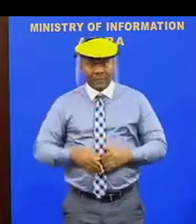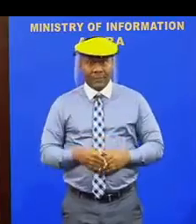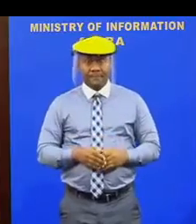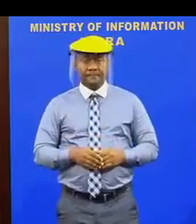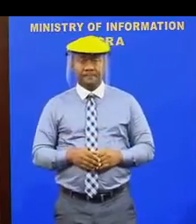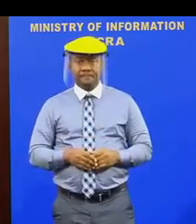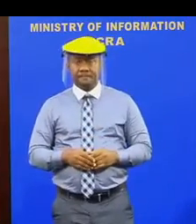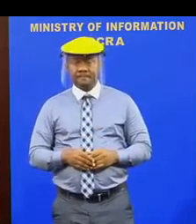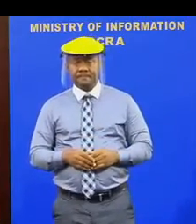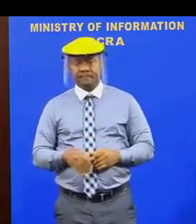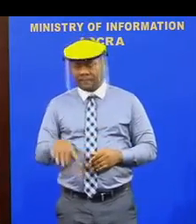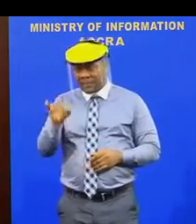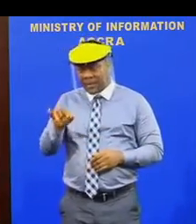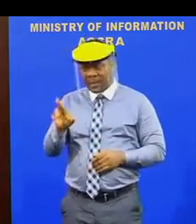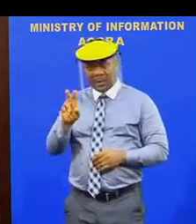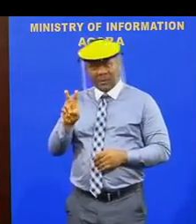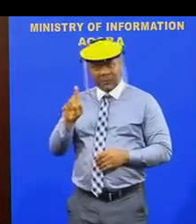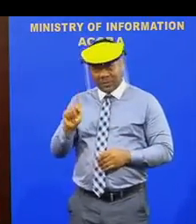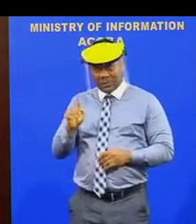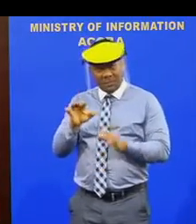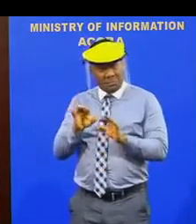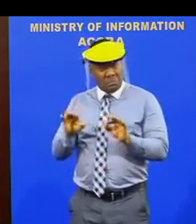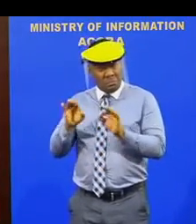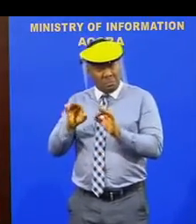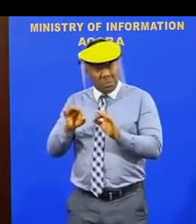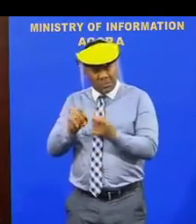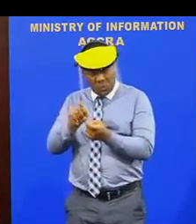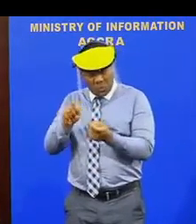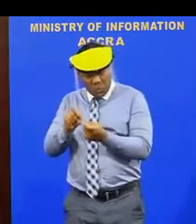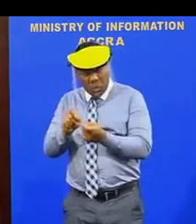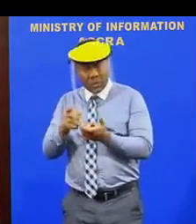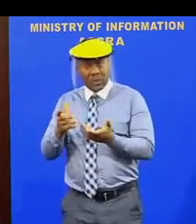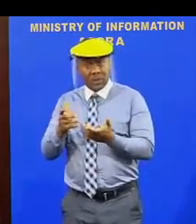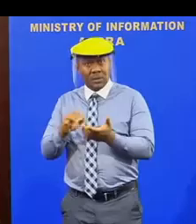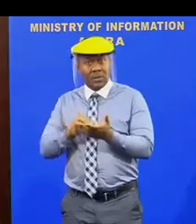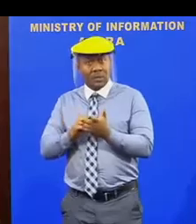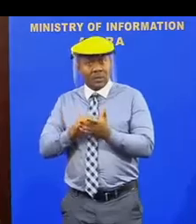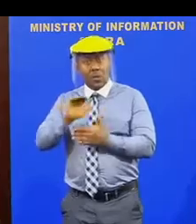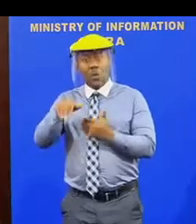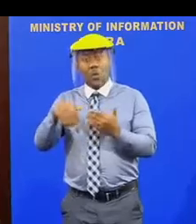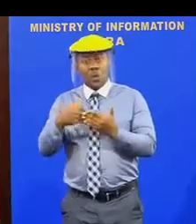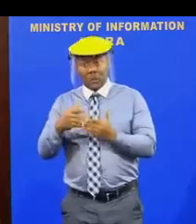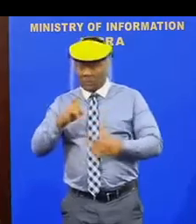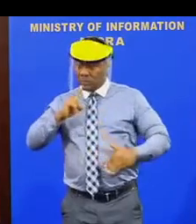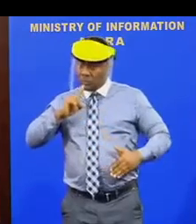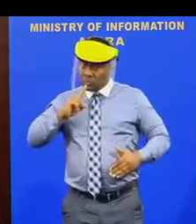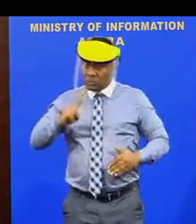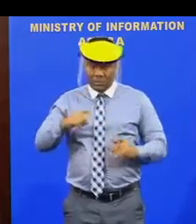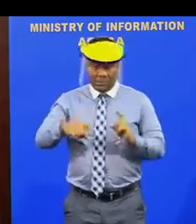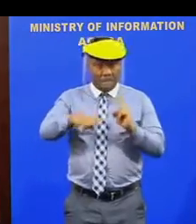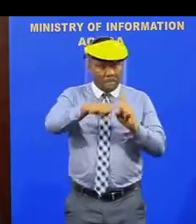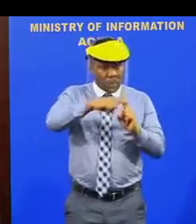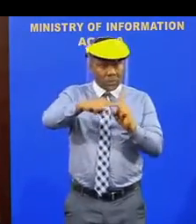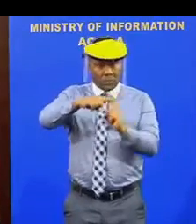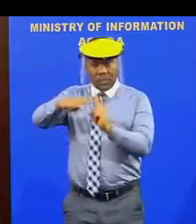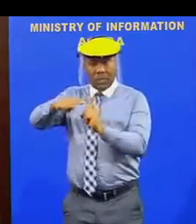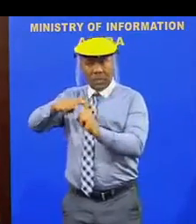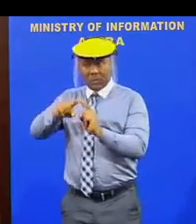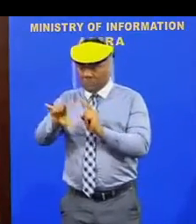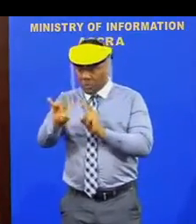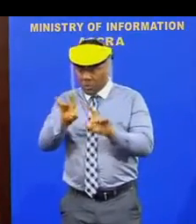sensitive? If an RDT is highly sensitive, it means that all the true positives will be captured. If it is